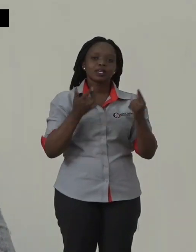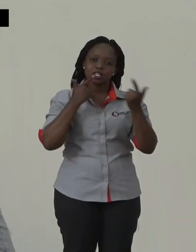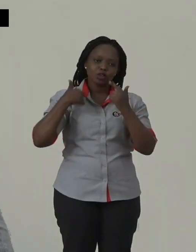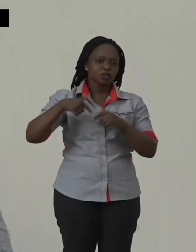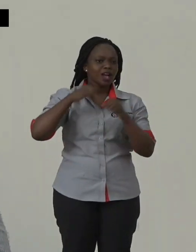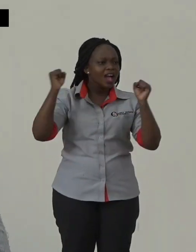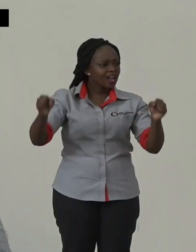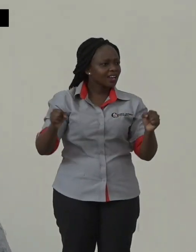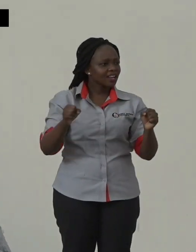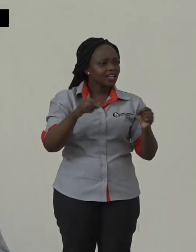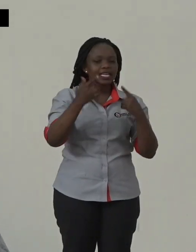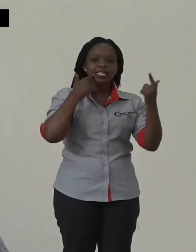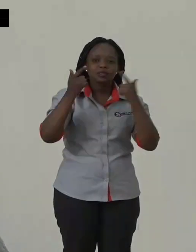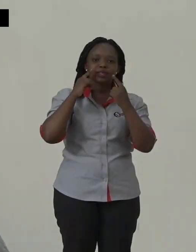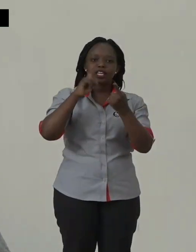to talk to us?